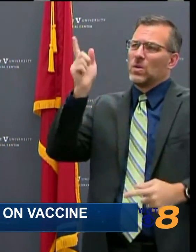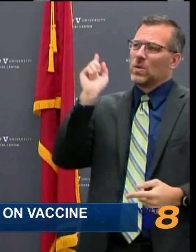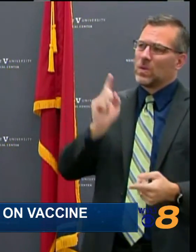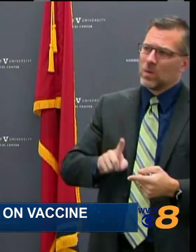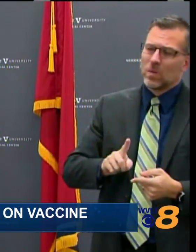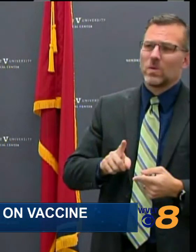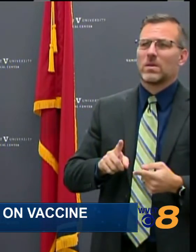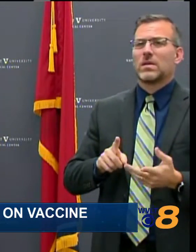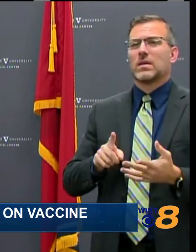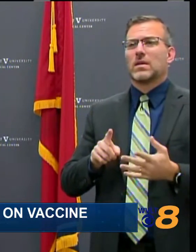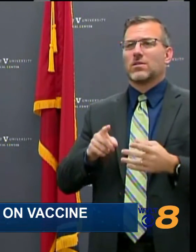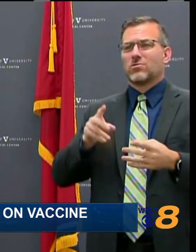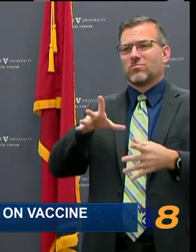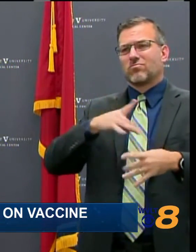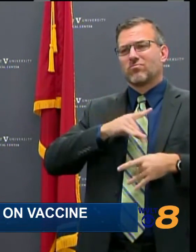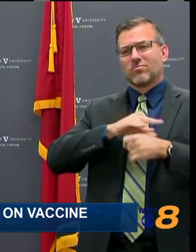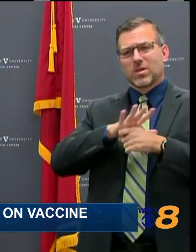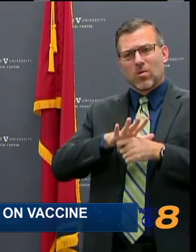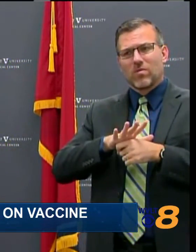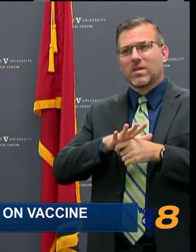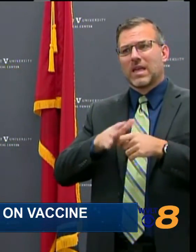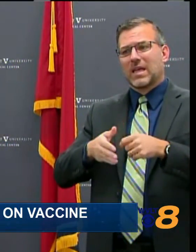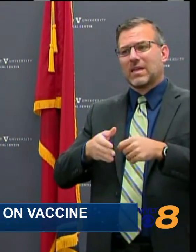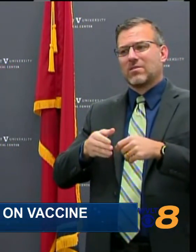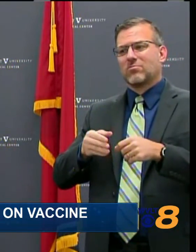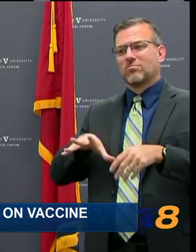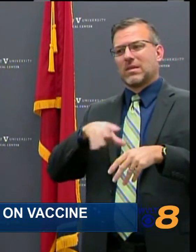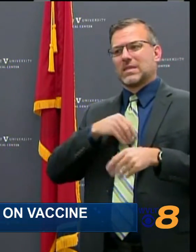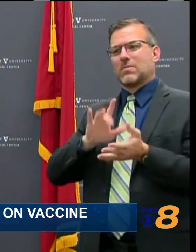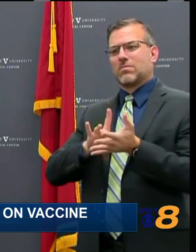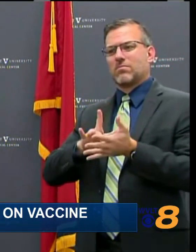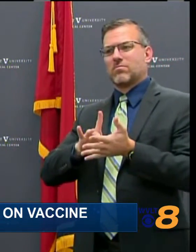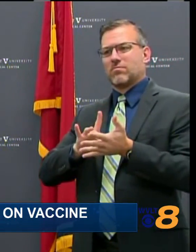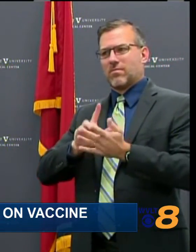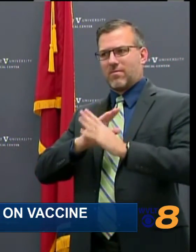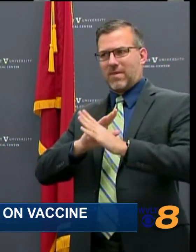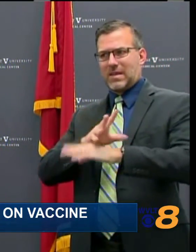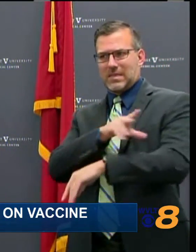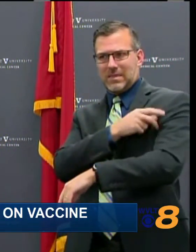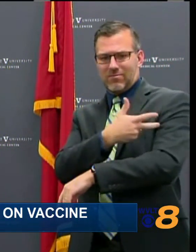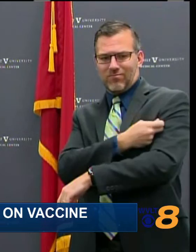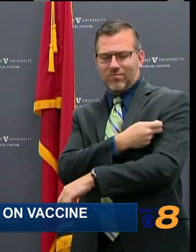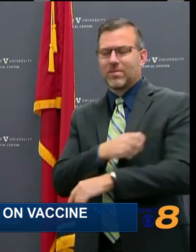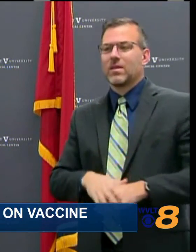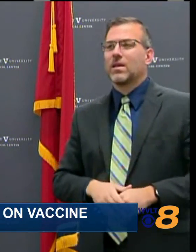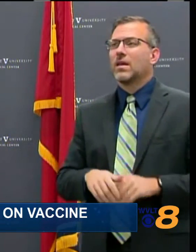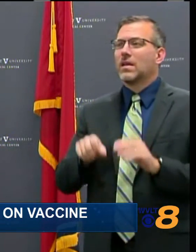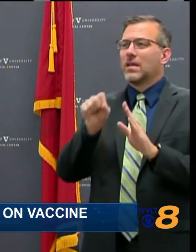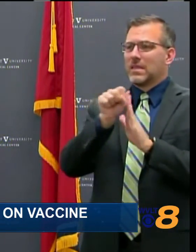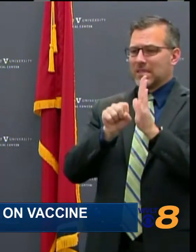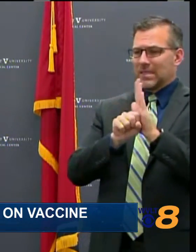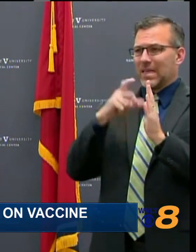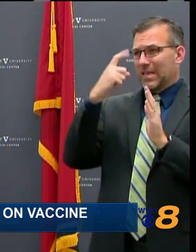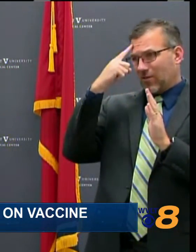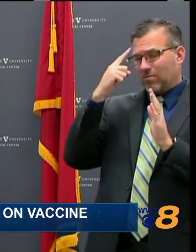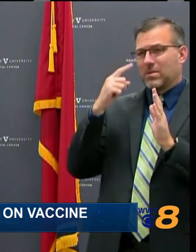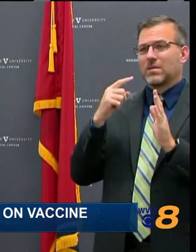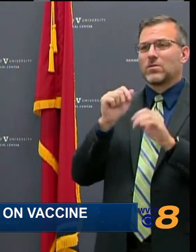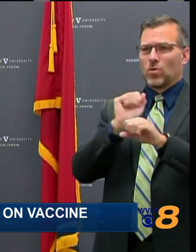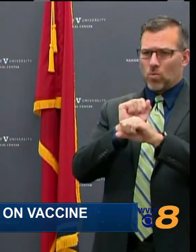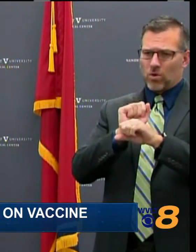The state is working very hard in partnership with our providers to provide additional testing